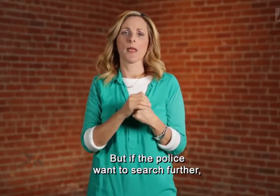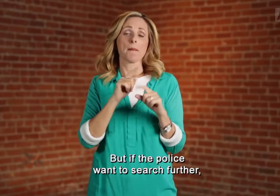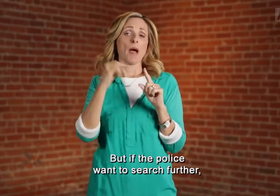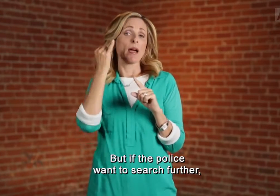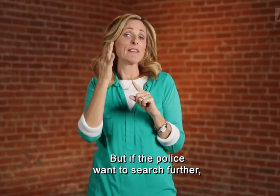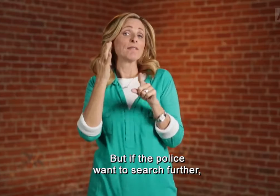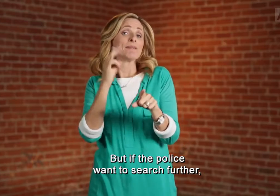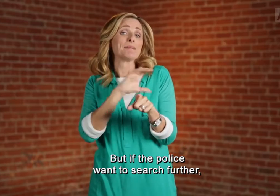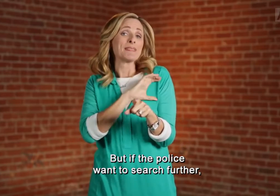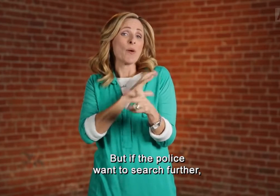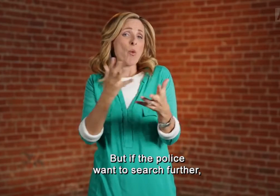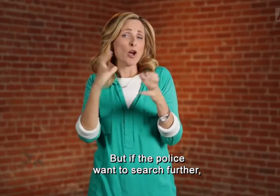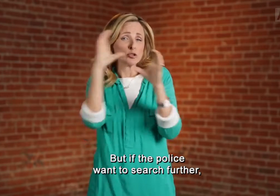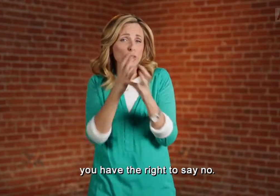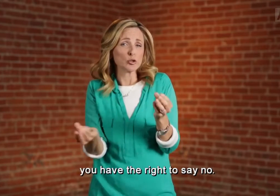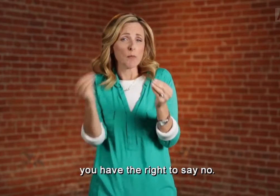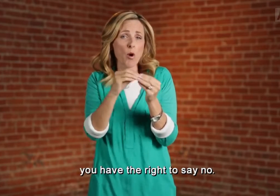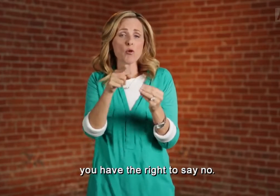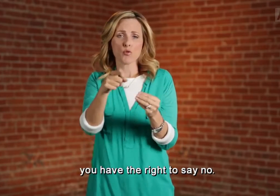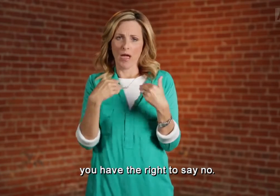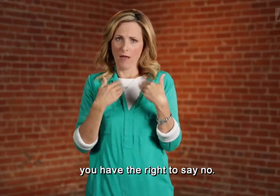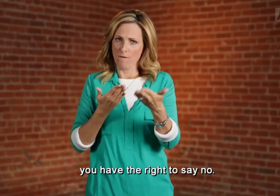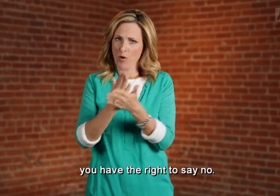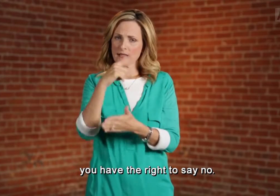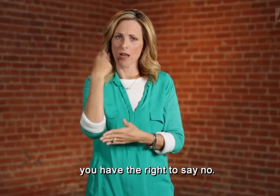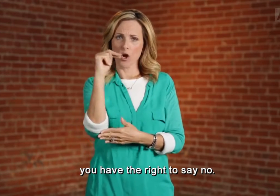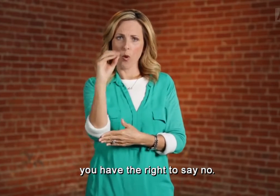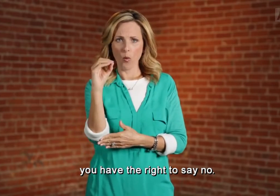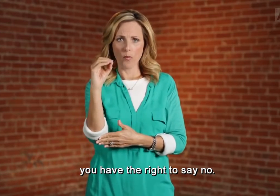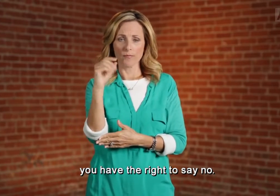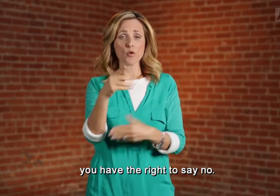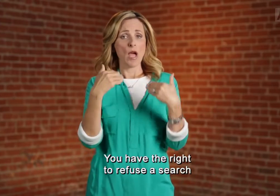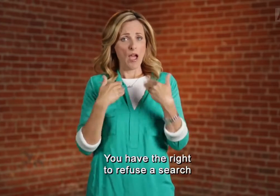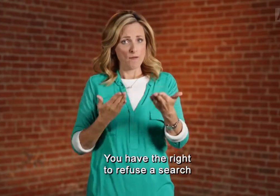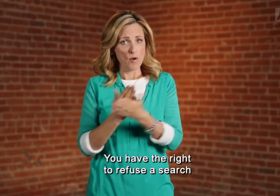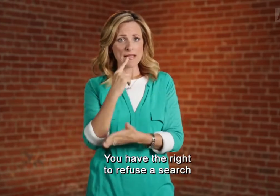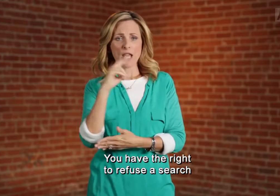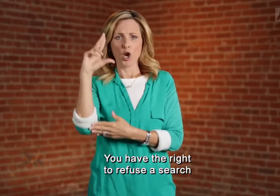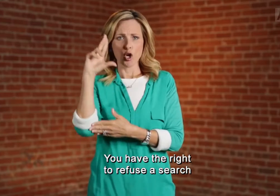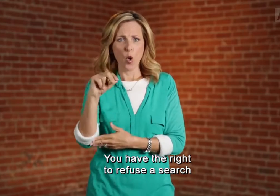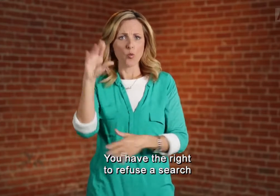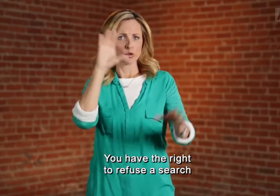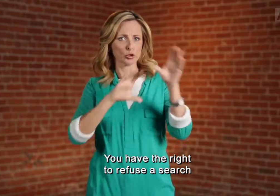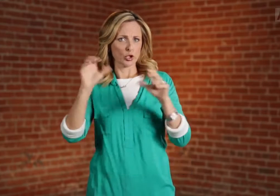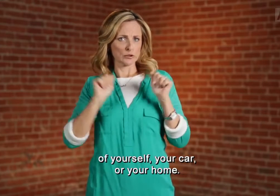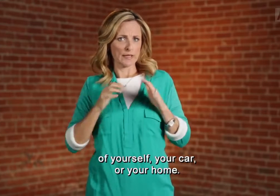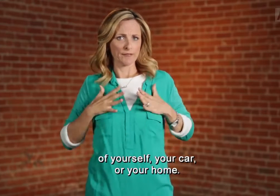But if the police want to search further, you have the right to say no. You have the right to refuse a search